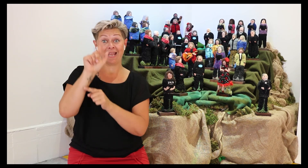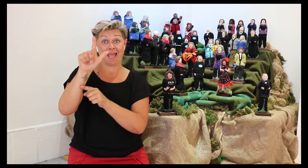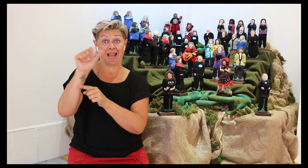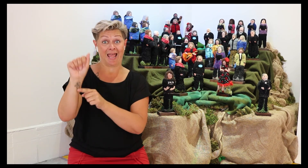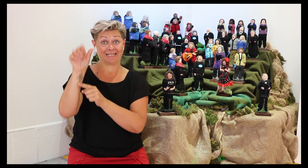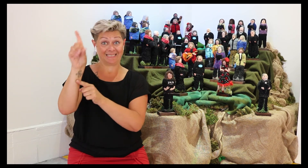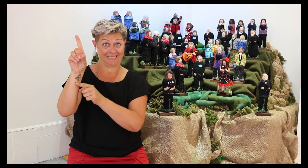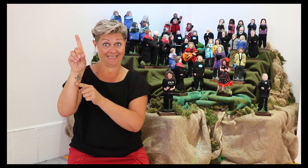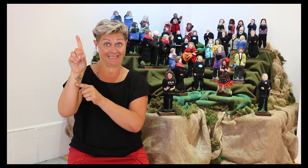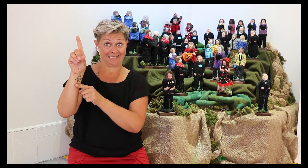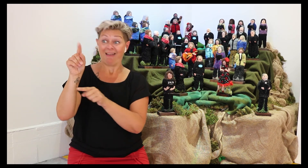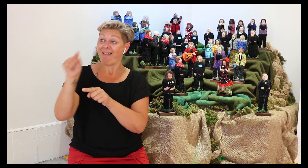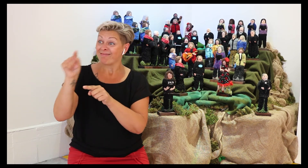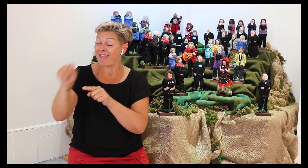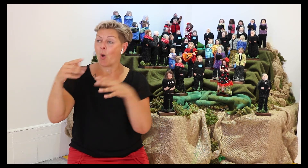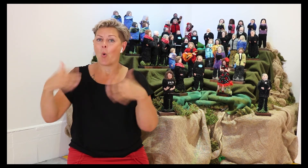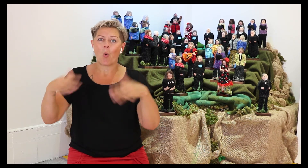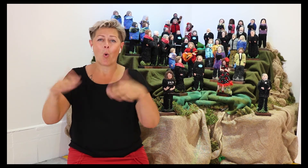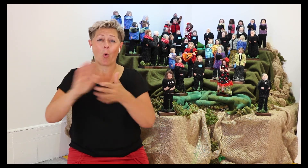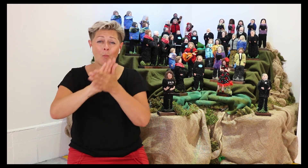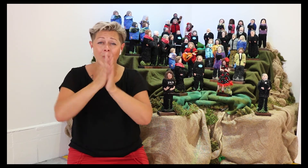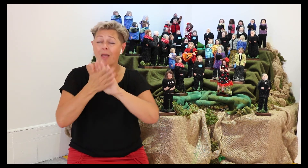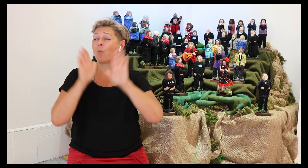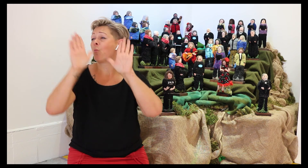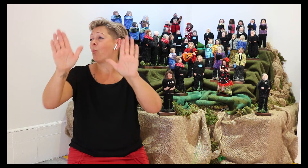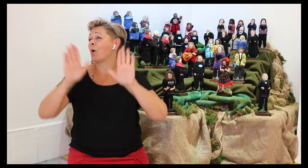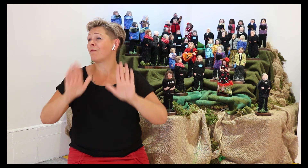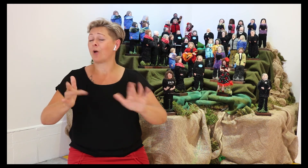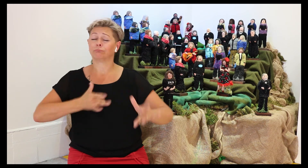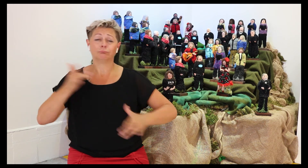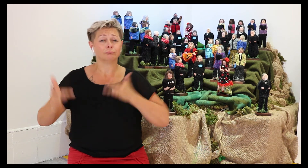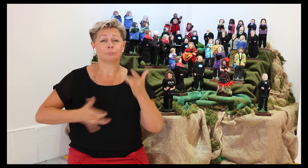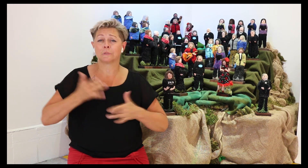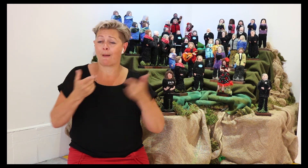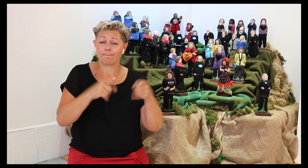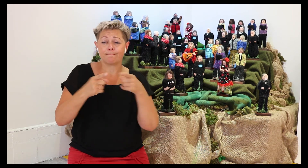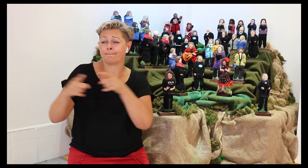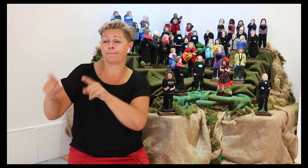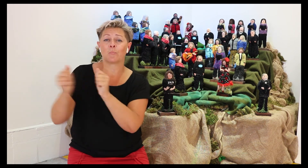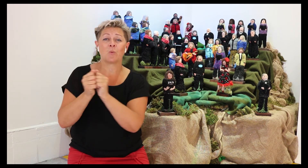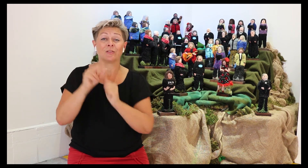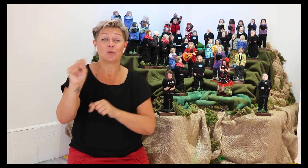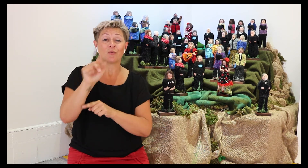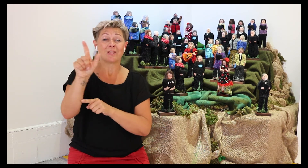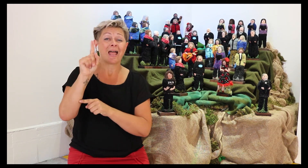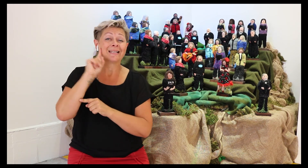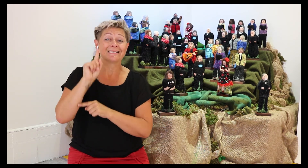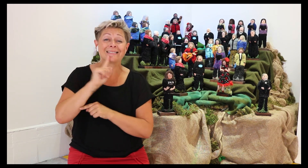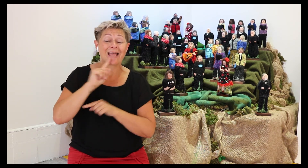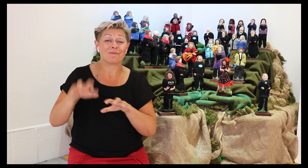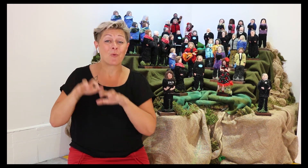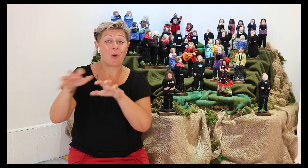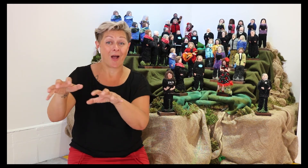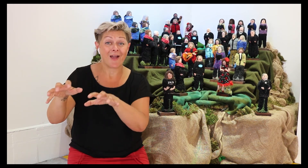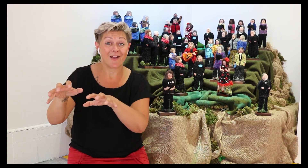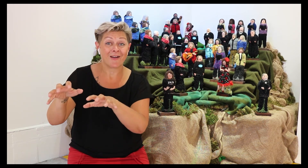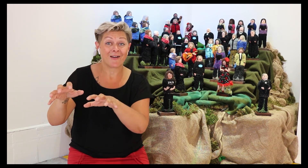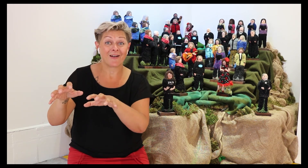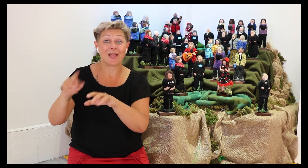Newfoundland and Labrador evolved into an exciting collaboration with the Newfoundland and Labrador Deaf Choir, all of which resulted in the